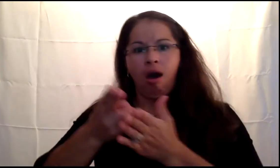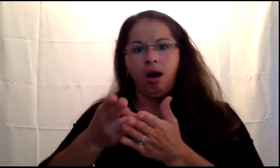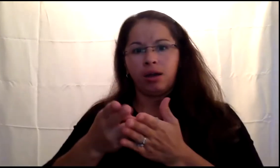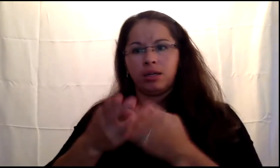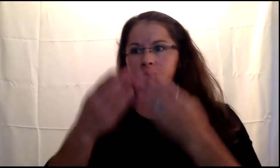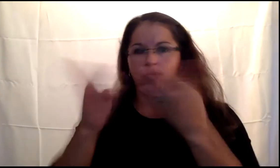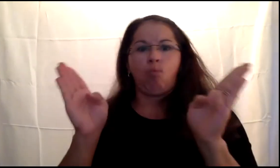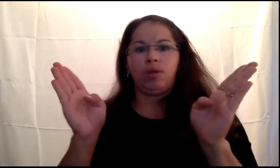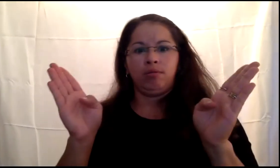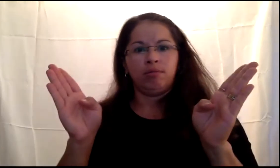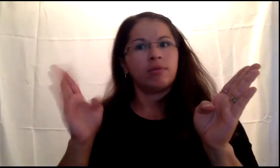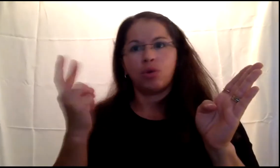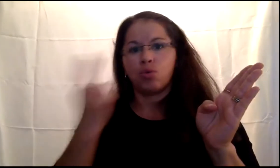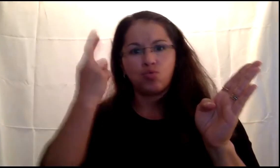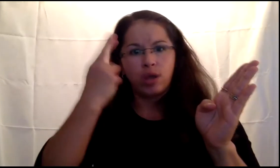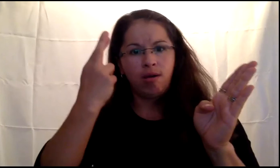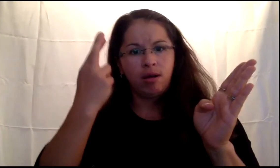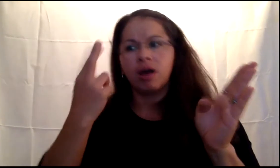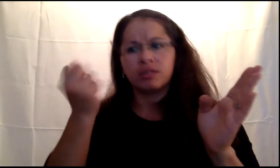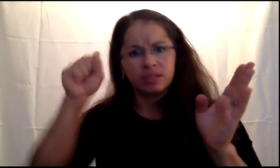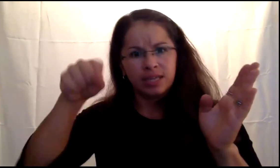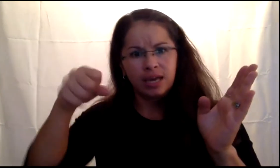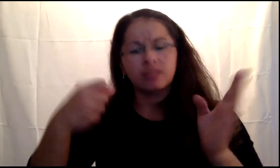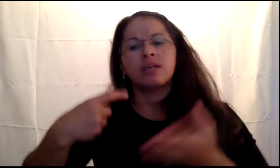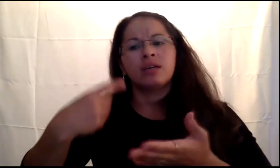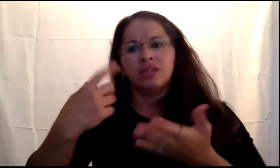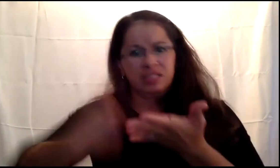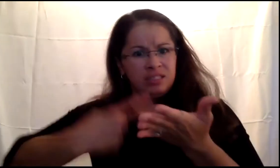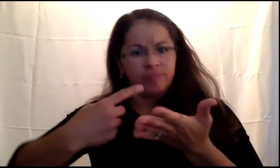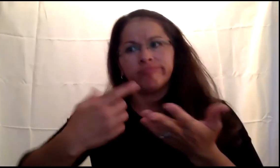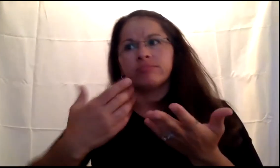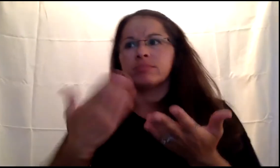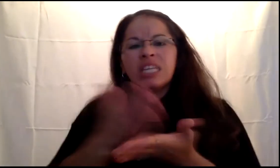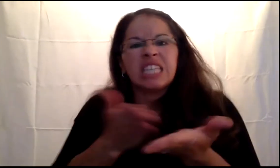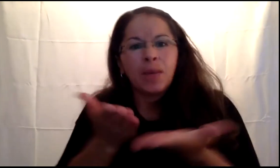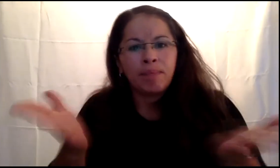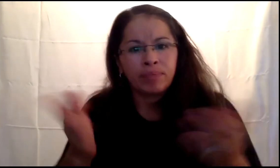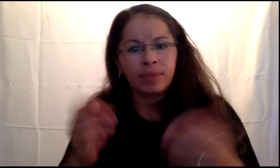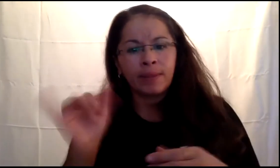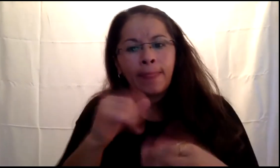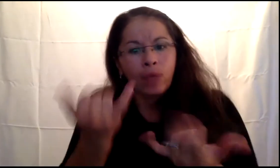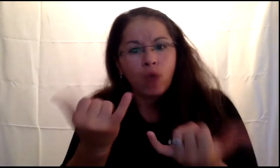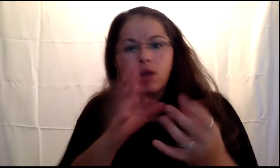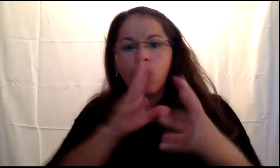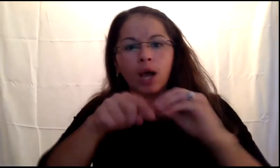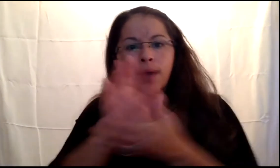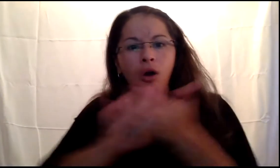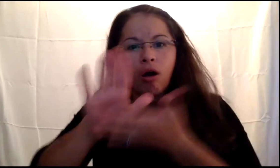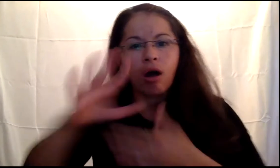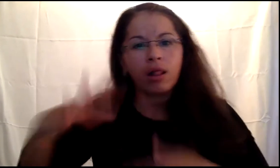that there are some things that, right now we're obviously talking about the college application process and kind of how can I go to college